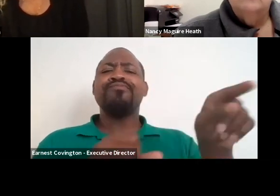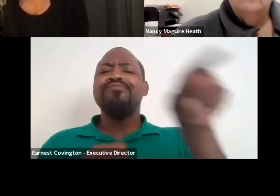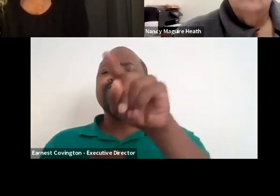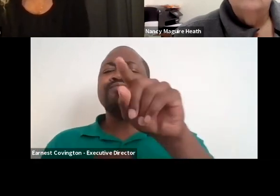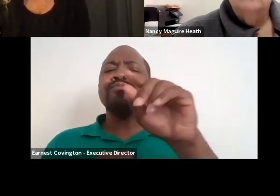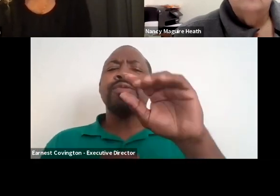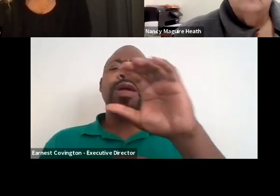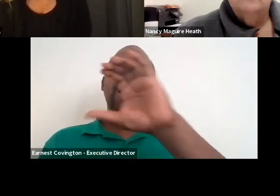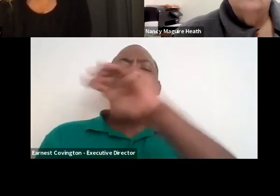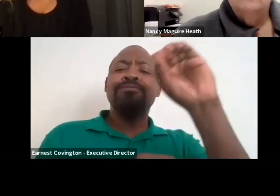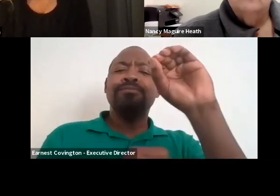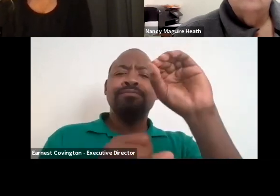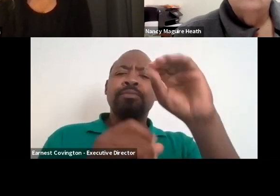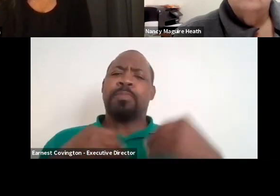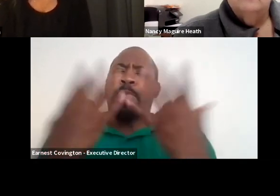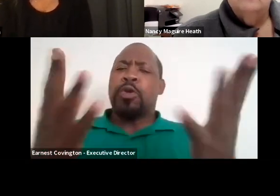And